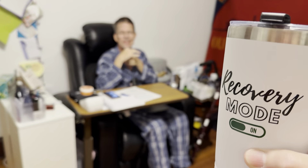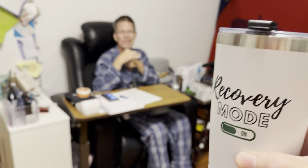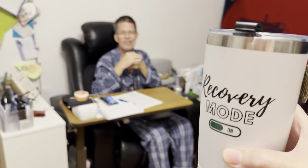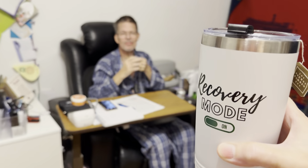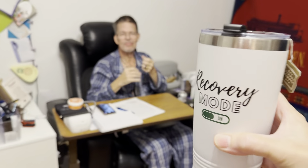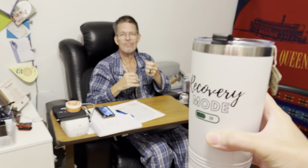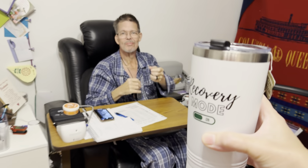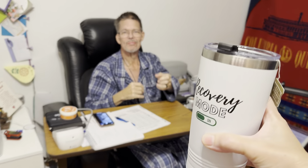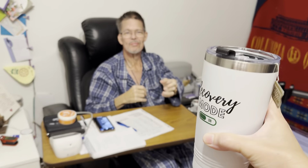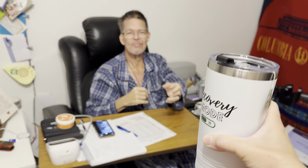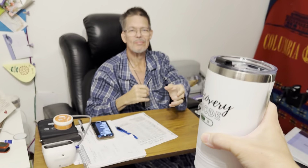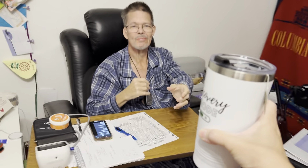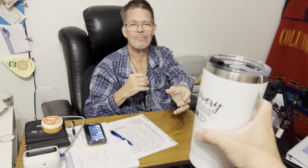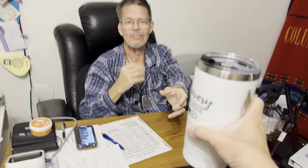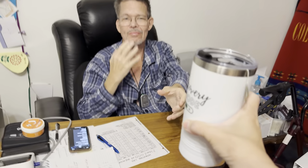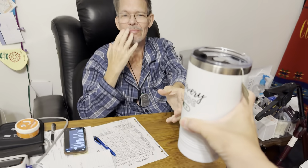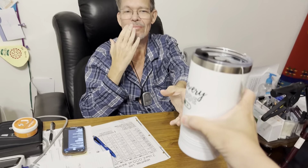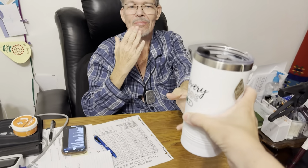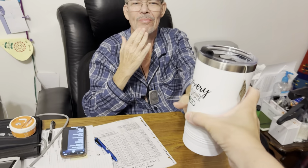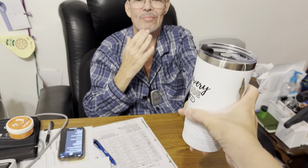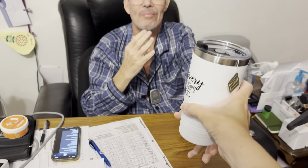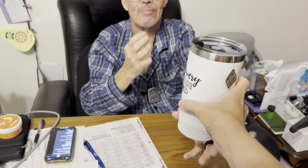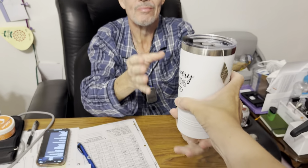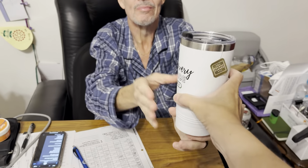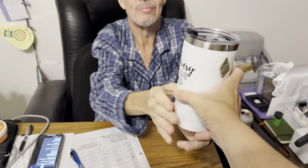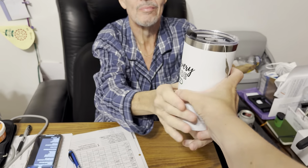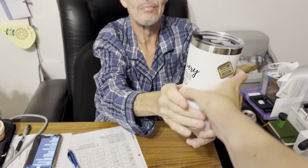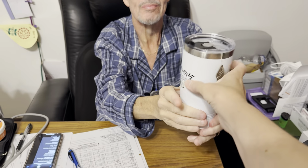Ooh, more recovery tea. Thank you.